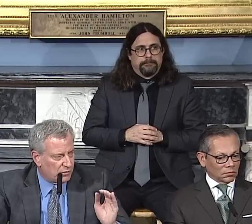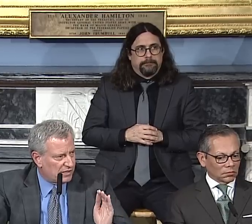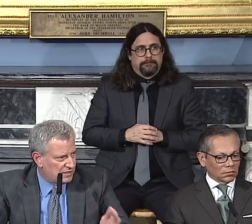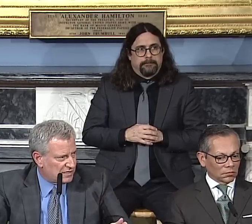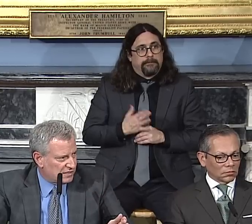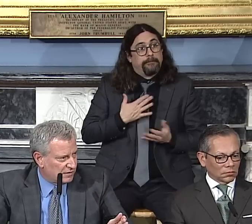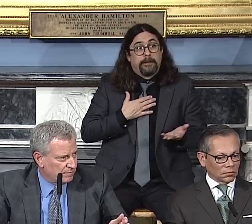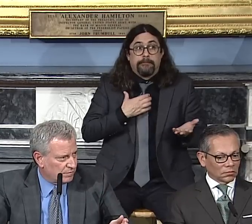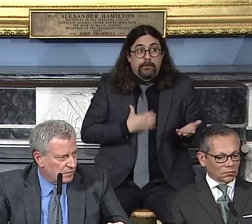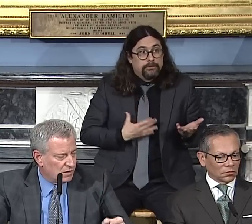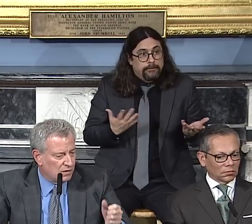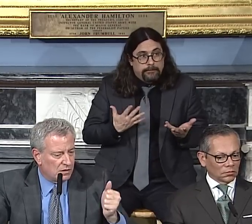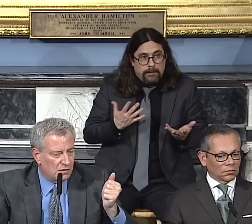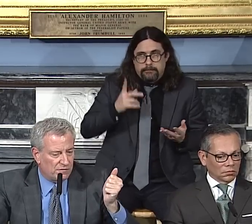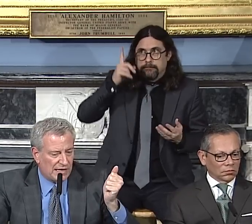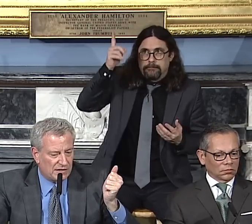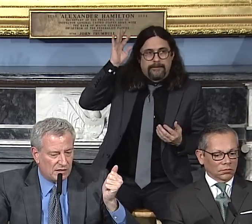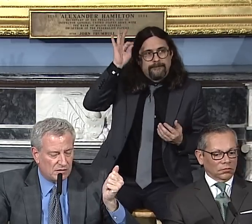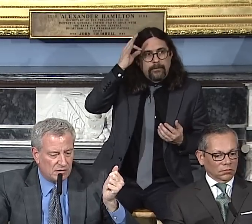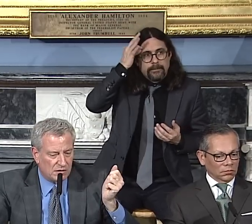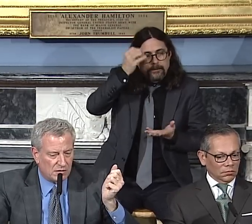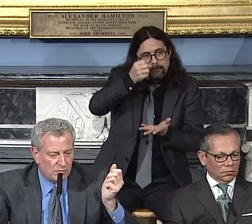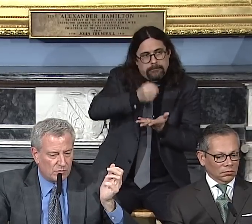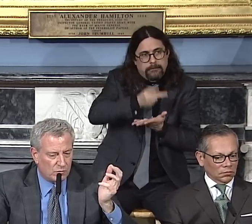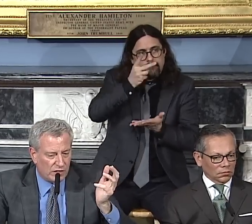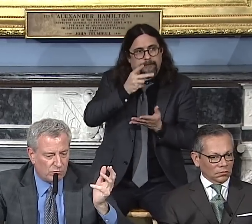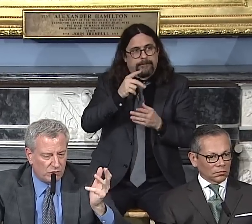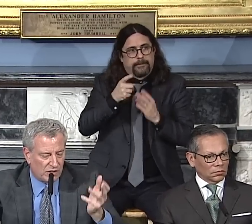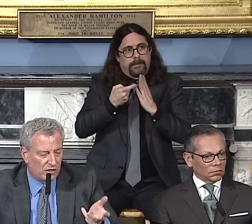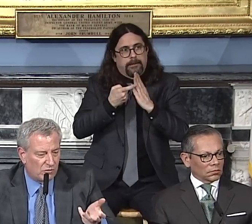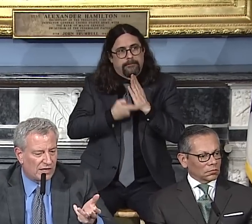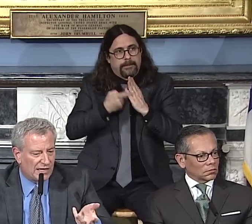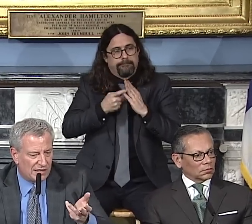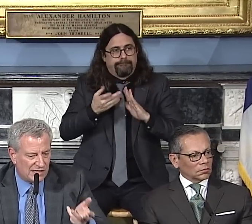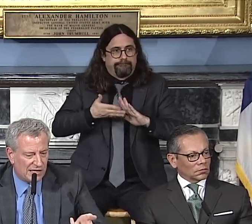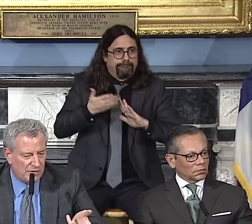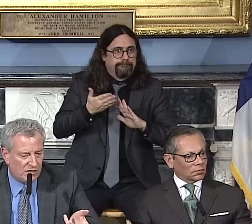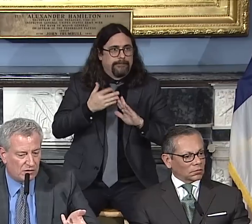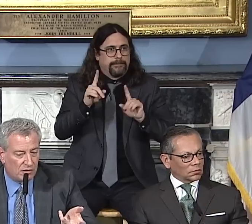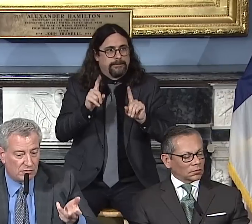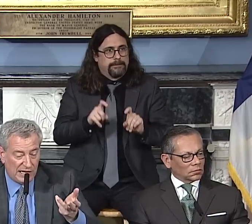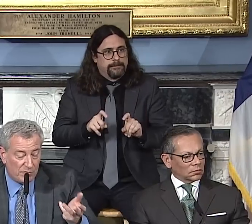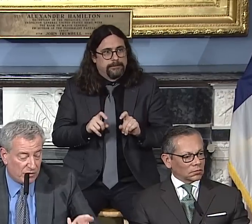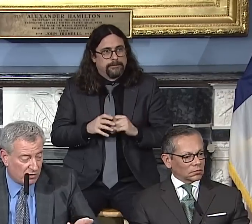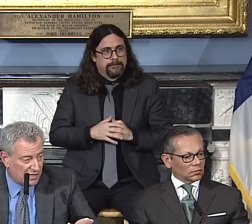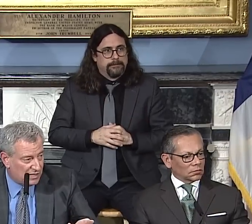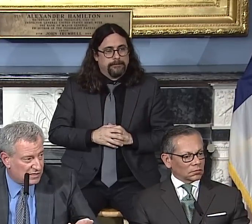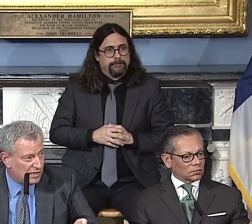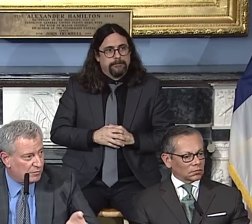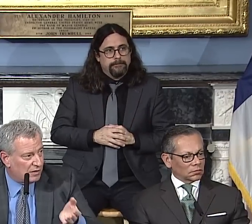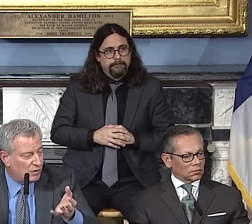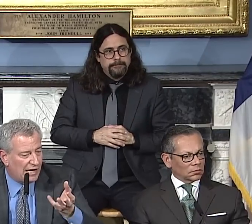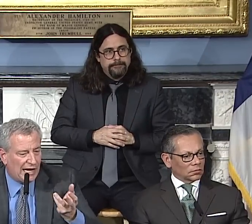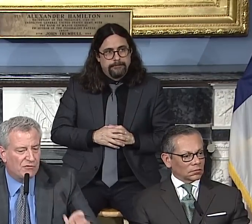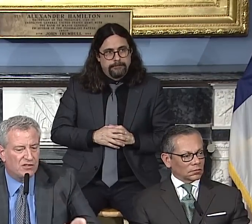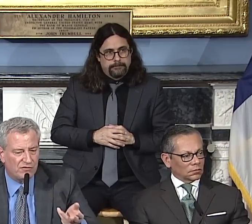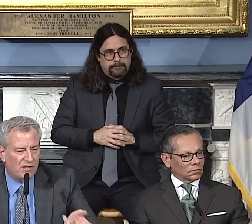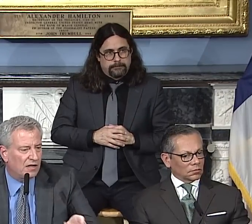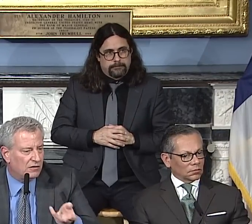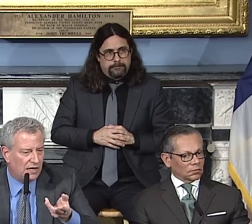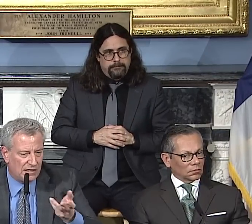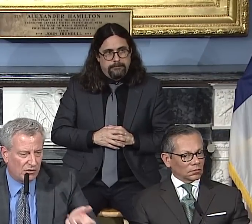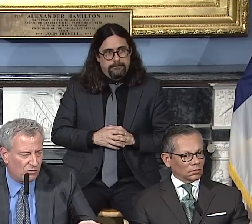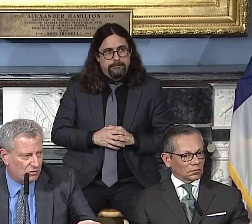approve the automated testing, the fact that we really are running out of time here, have been running out of time, and we have